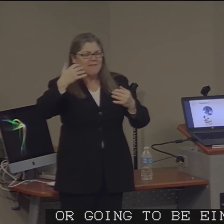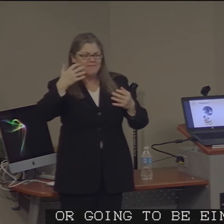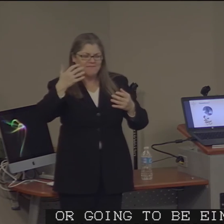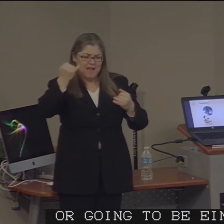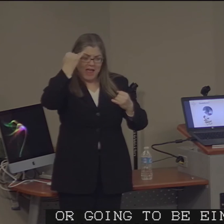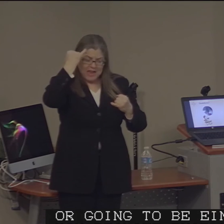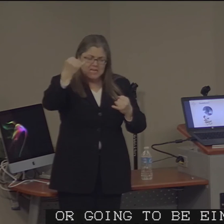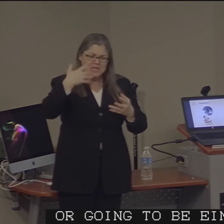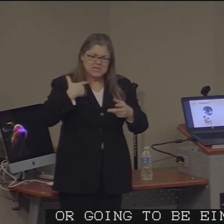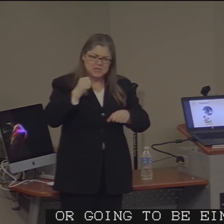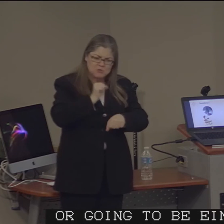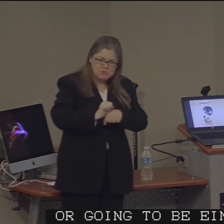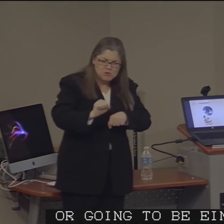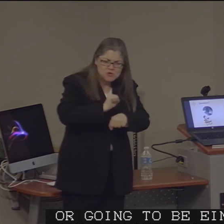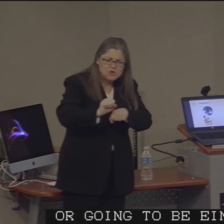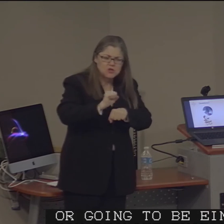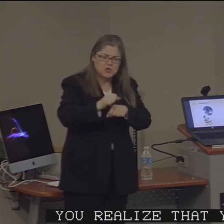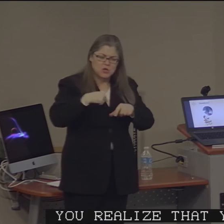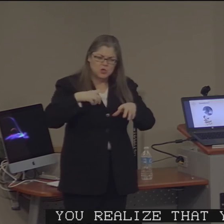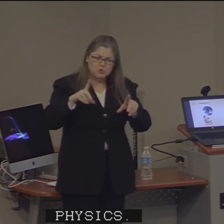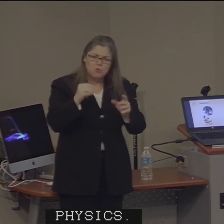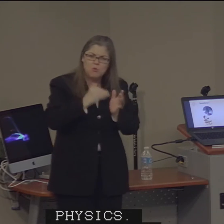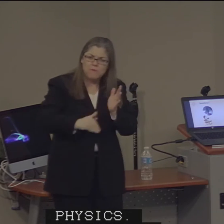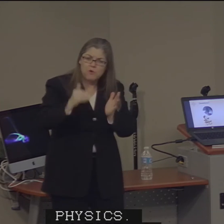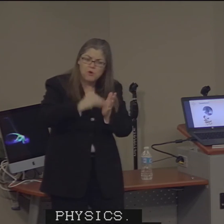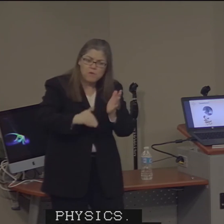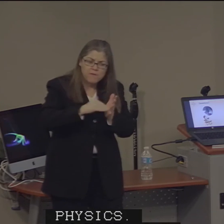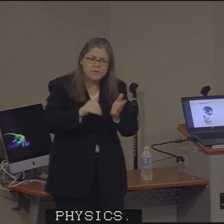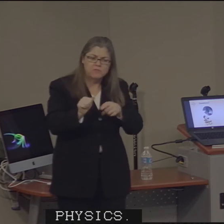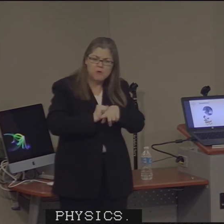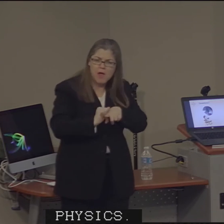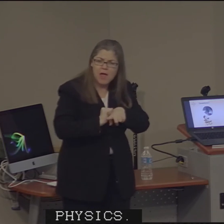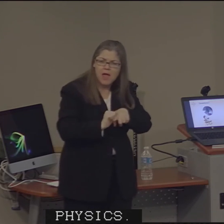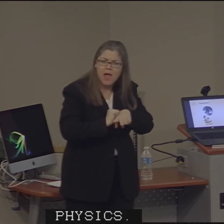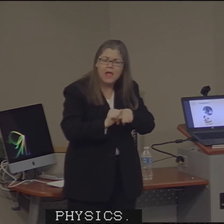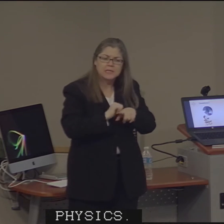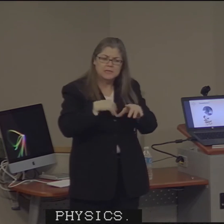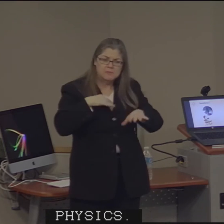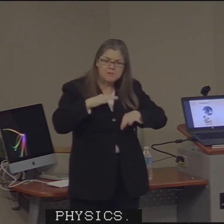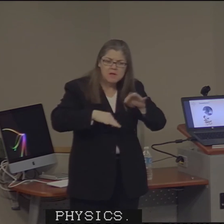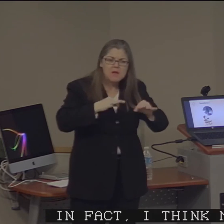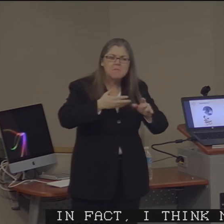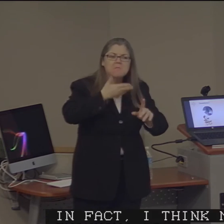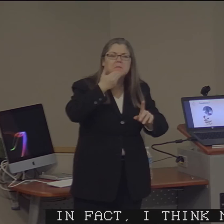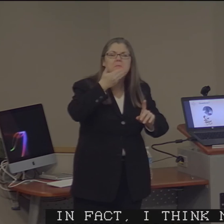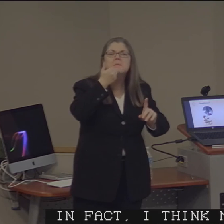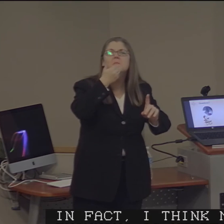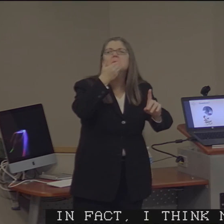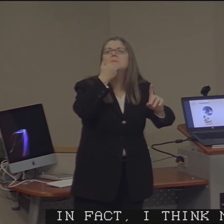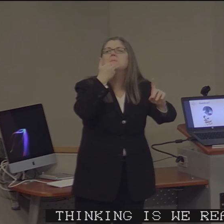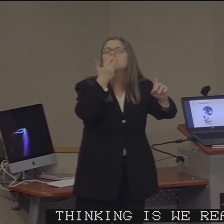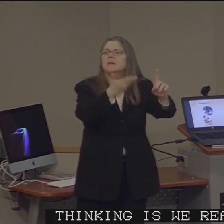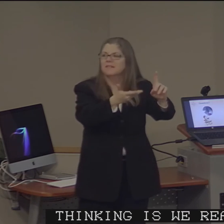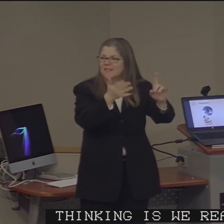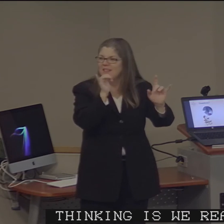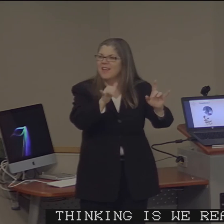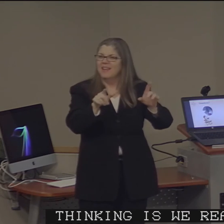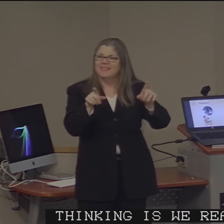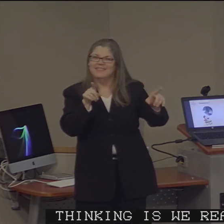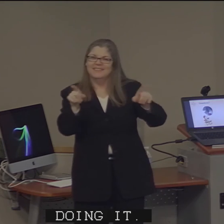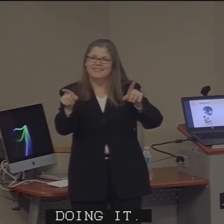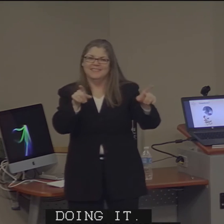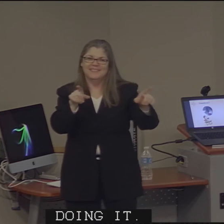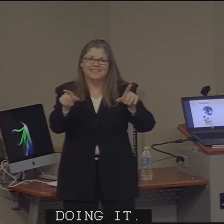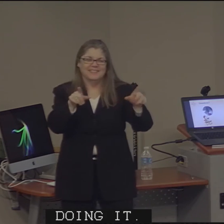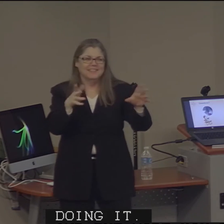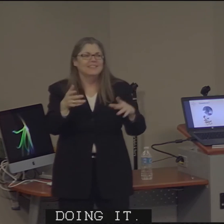realize it by doing it, and that the more you do it, you do it better and better. And this is very much of a piece with all